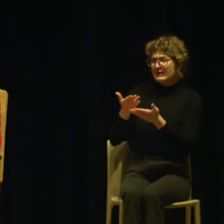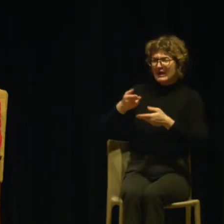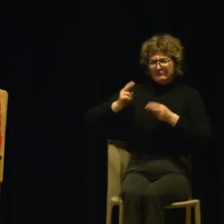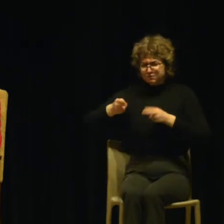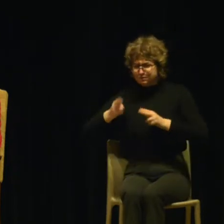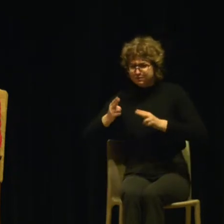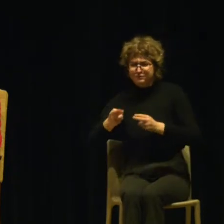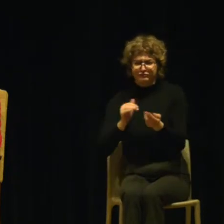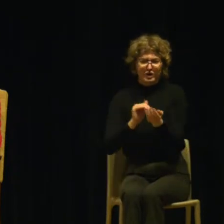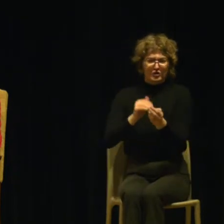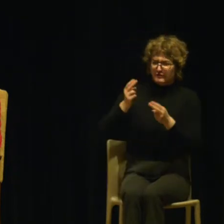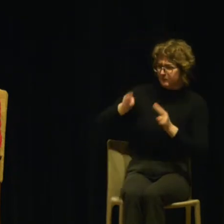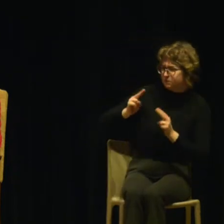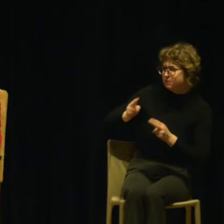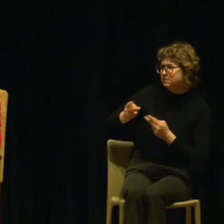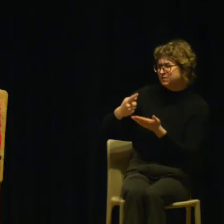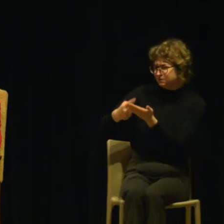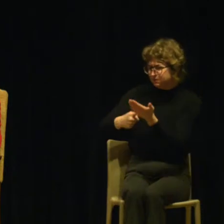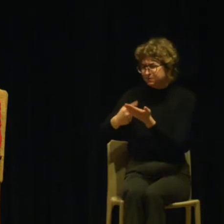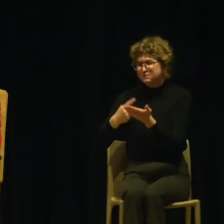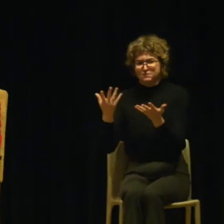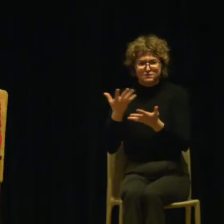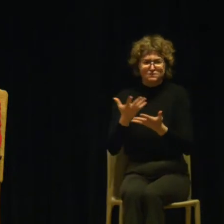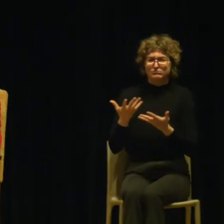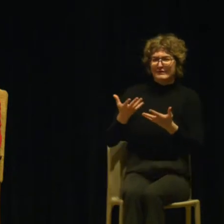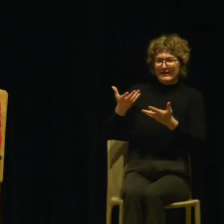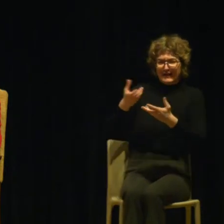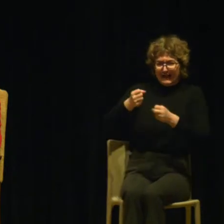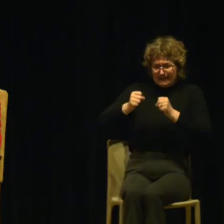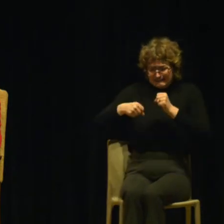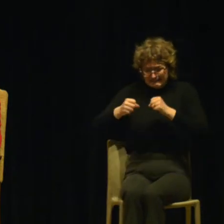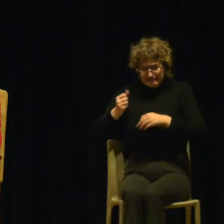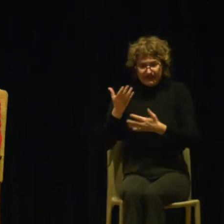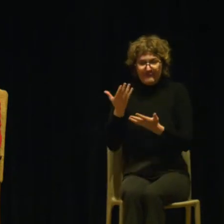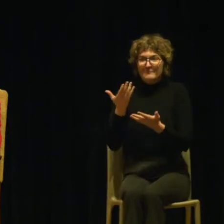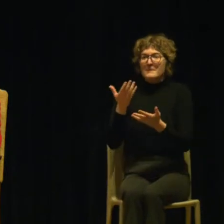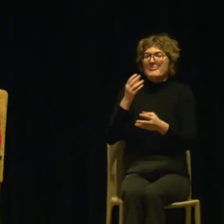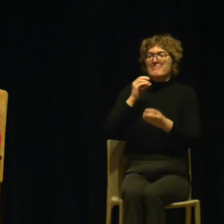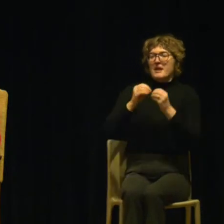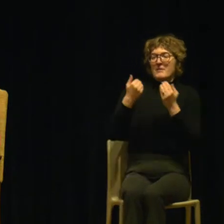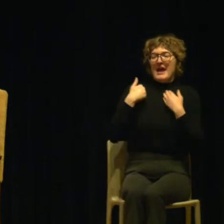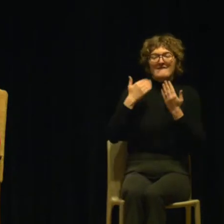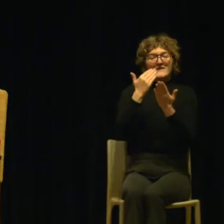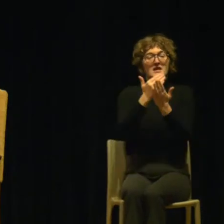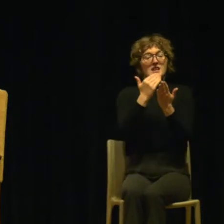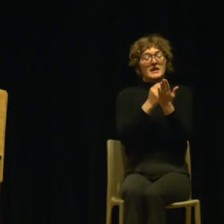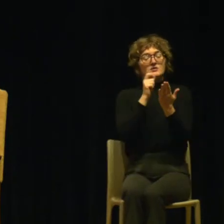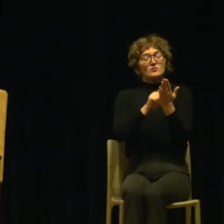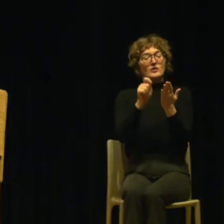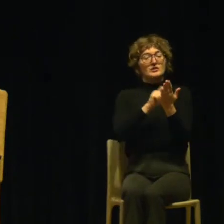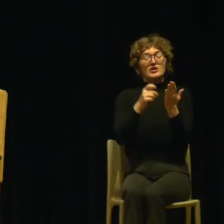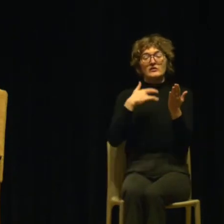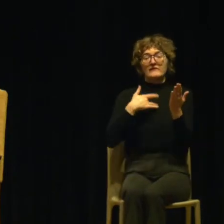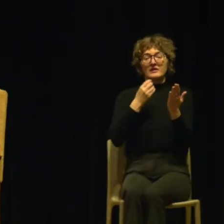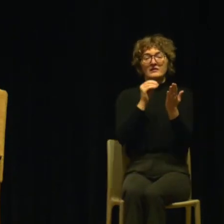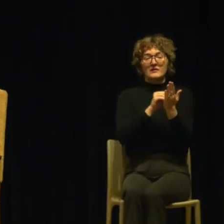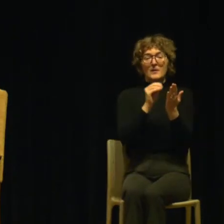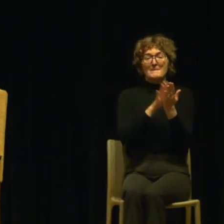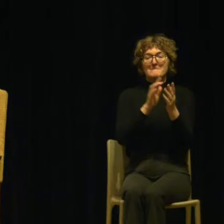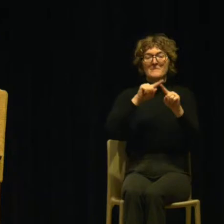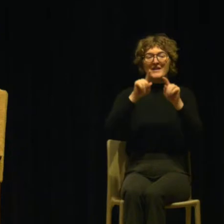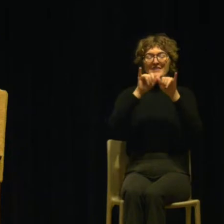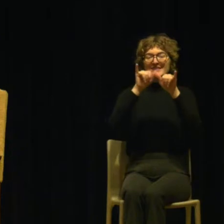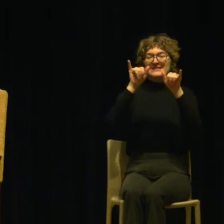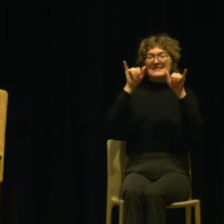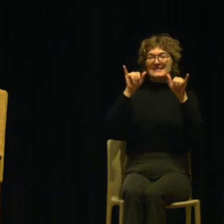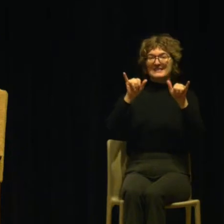nurse is rushing you, and you know things start going out of your head. So you have to prepare, maybe even have a written list. Right. But the system itself is such